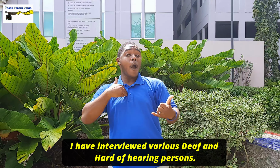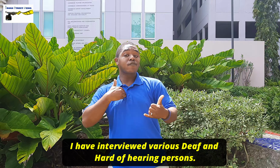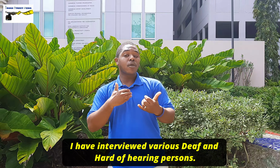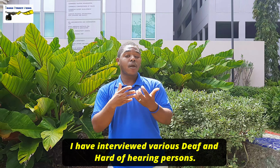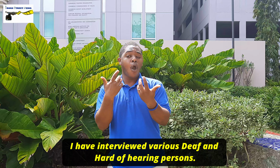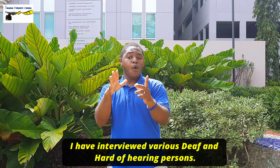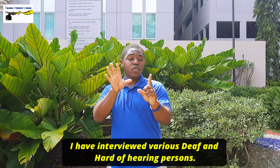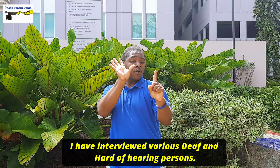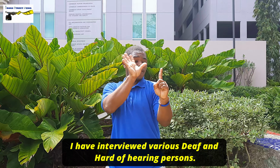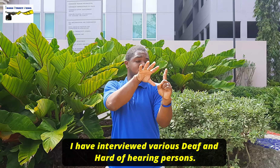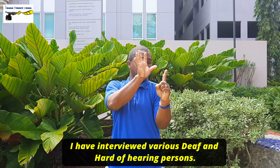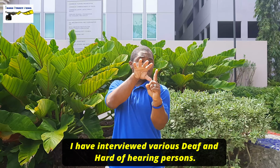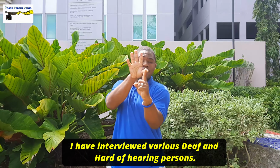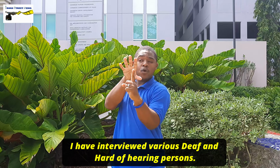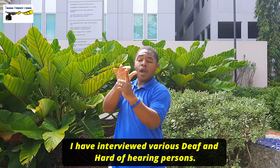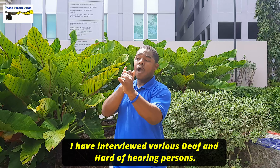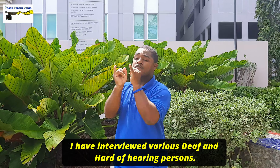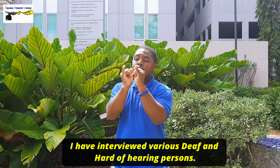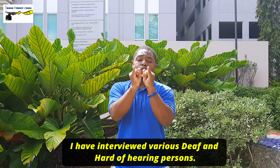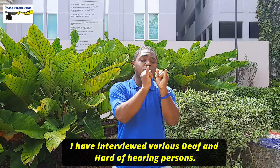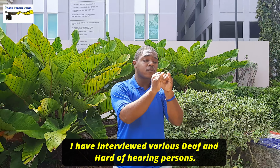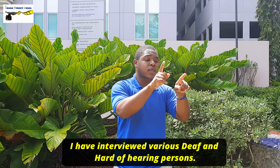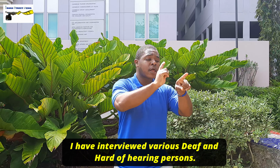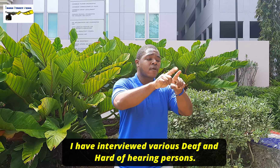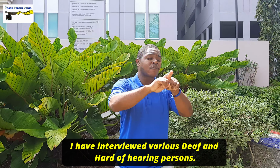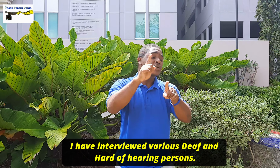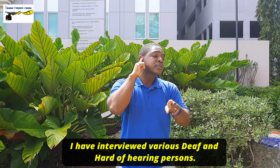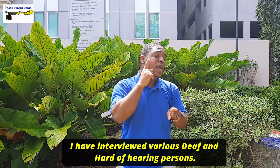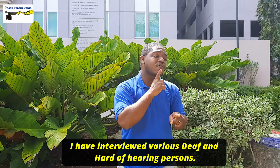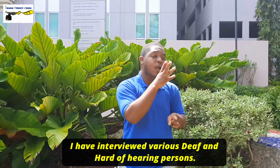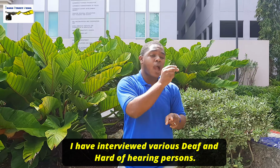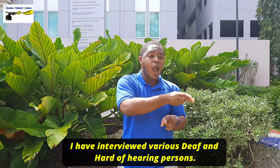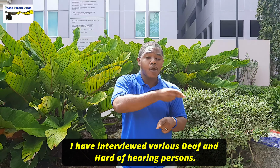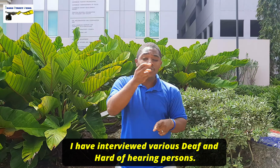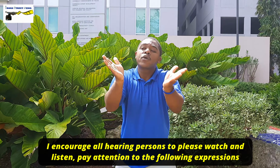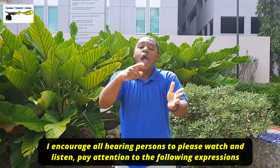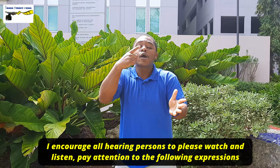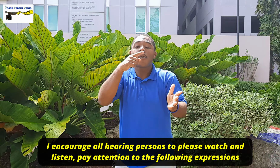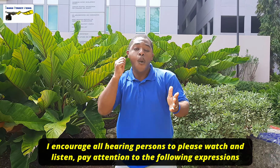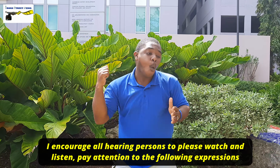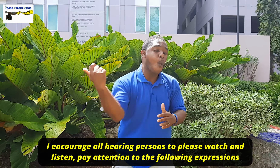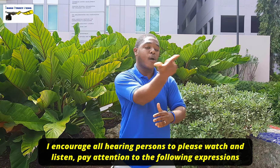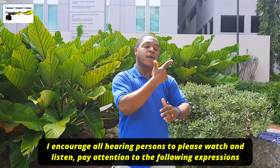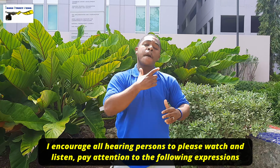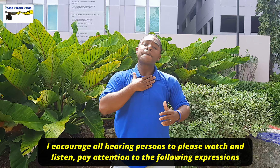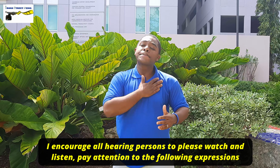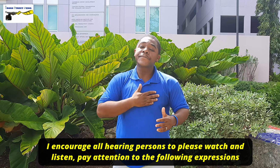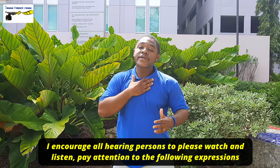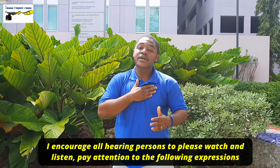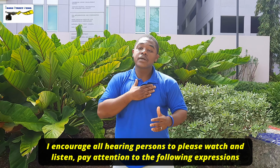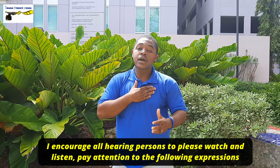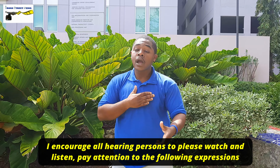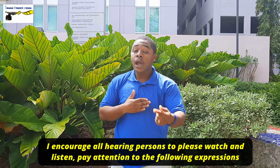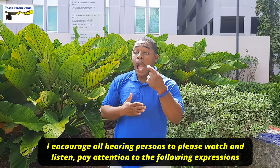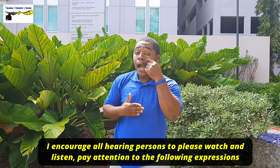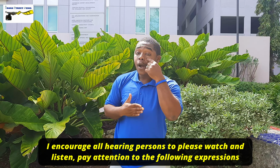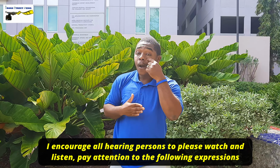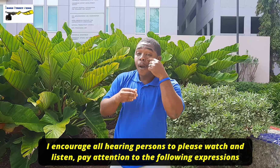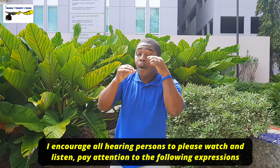I have interviewed various deaf and hard of hearing persons. I encourage all hearing persons to please